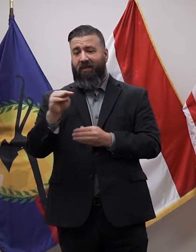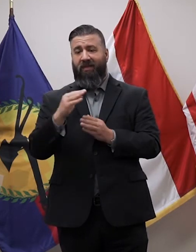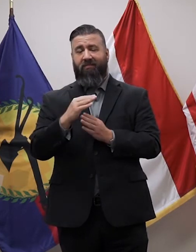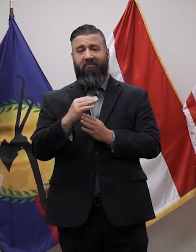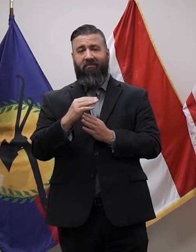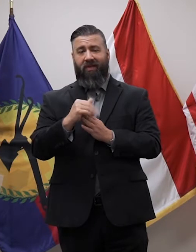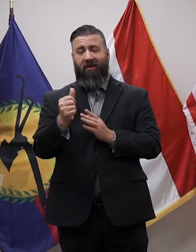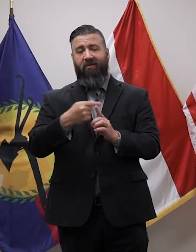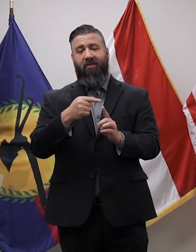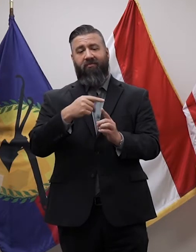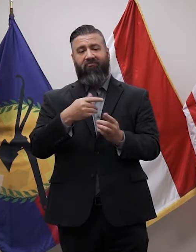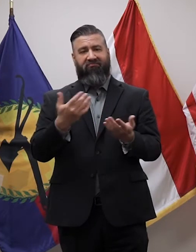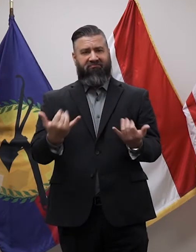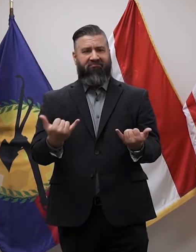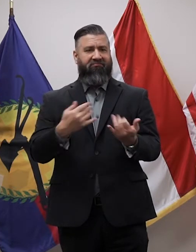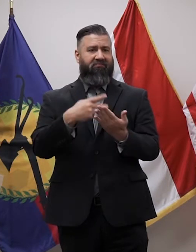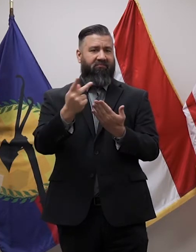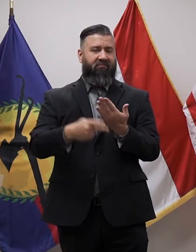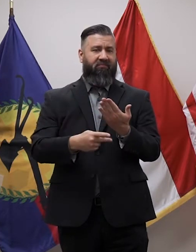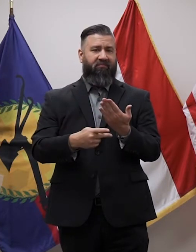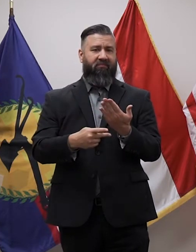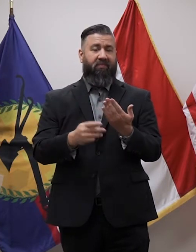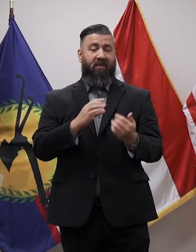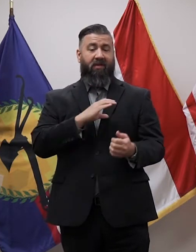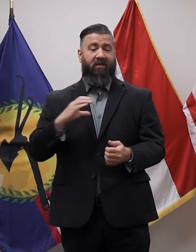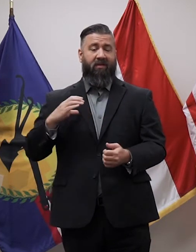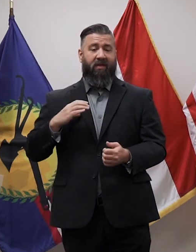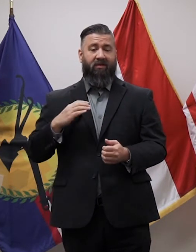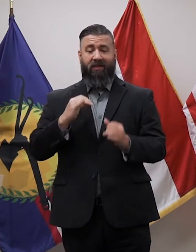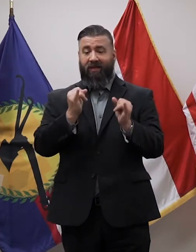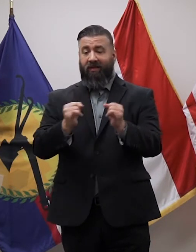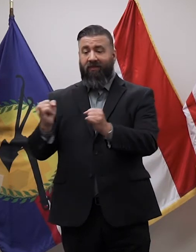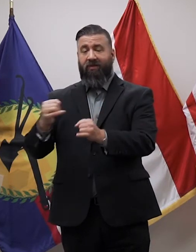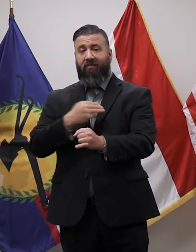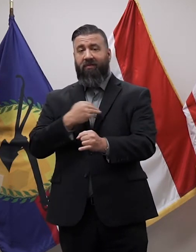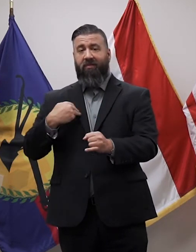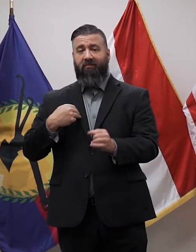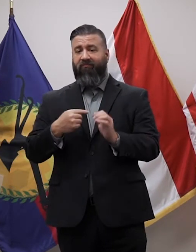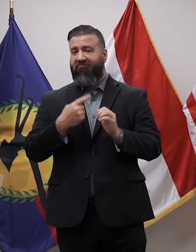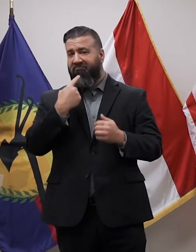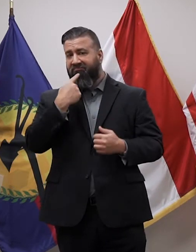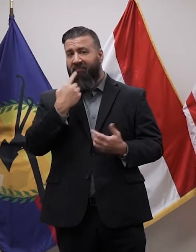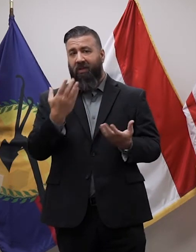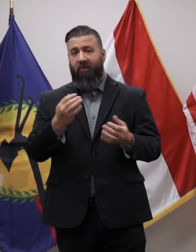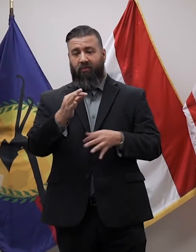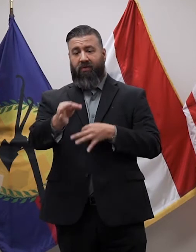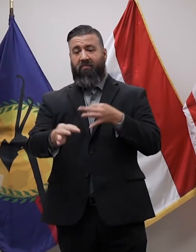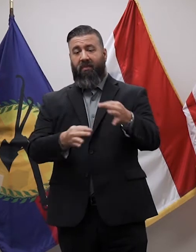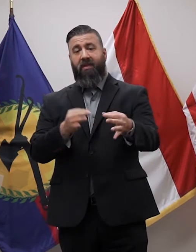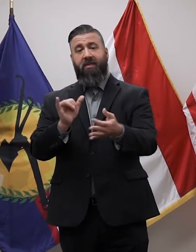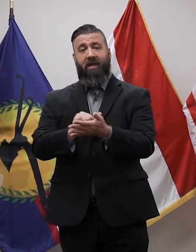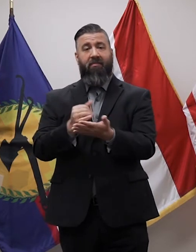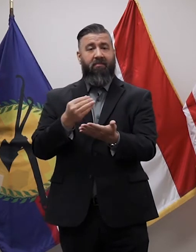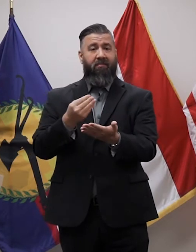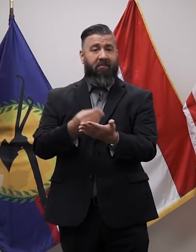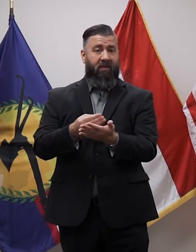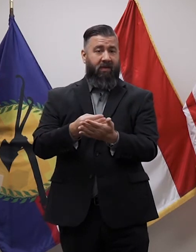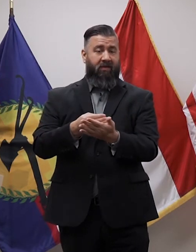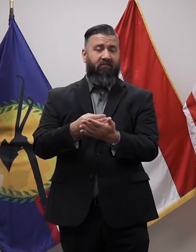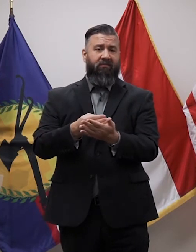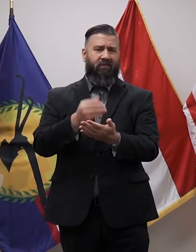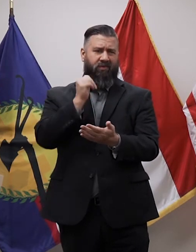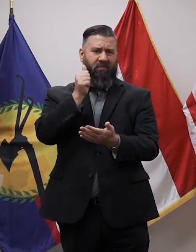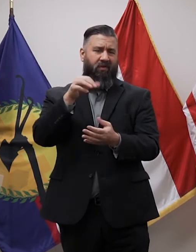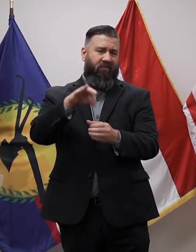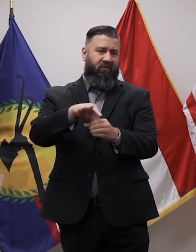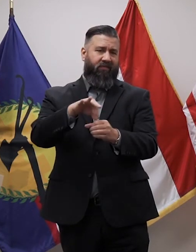programs in the county health department, and the council, individual council members have indicated that they'd like to replace that when they vote tomorrow.